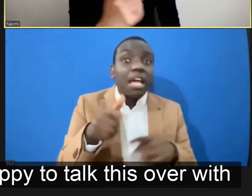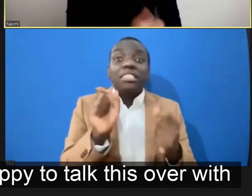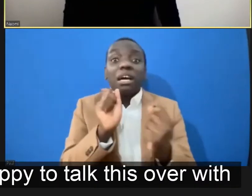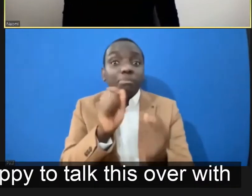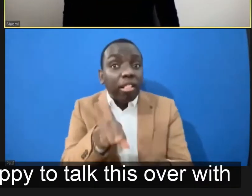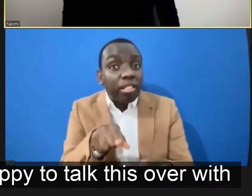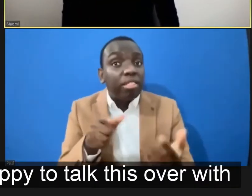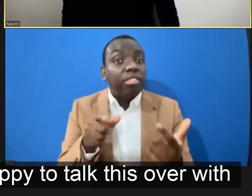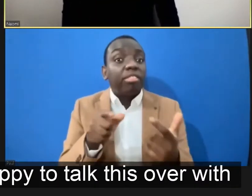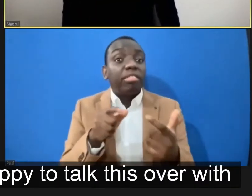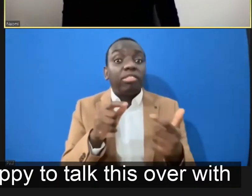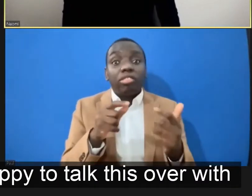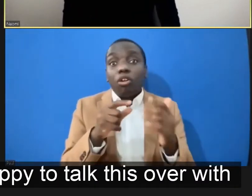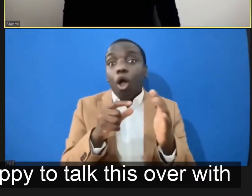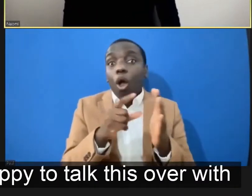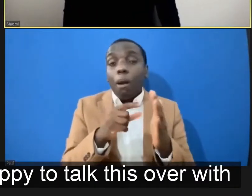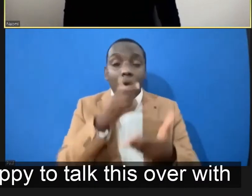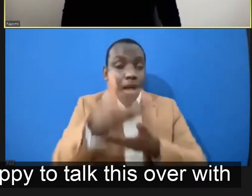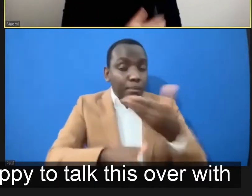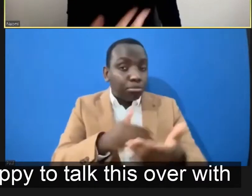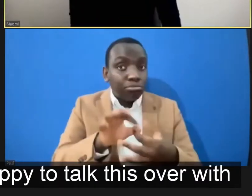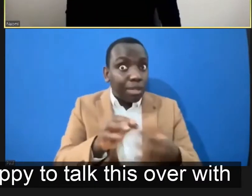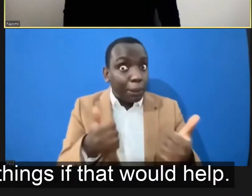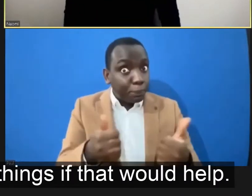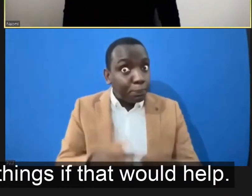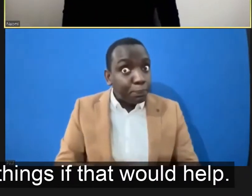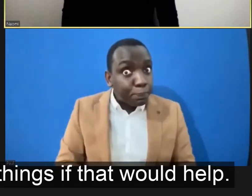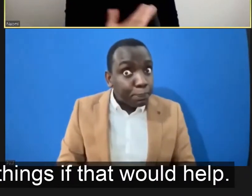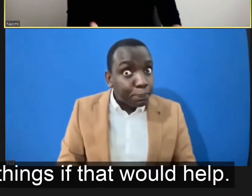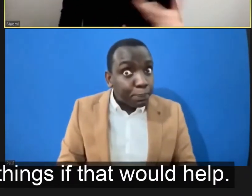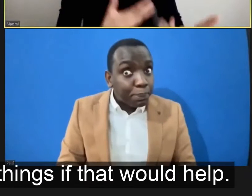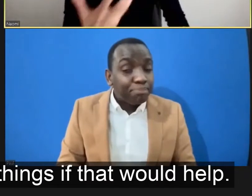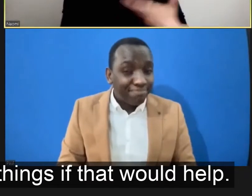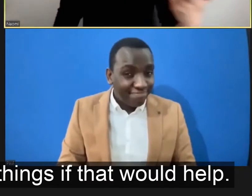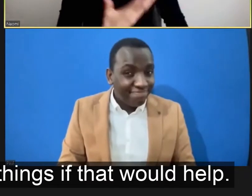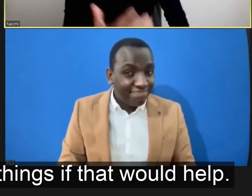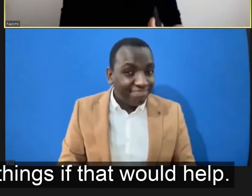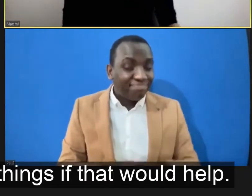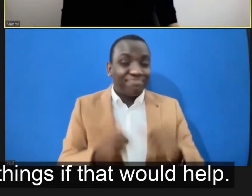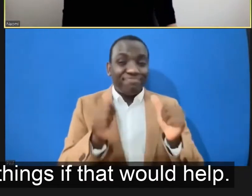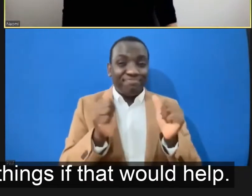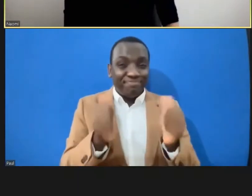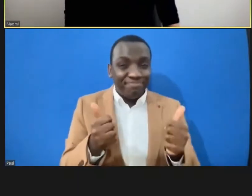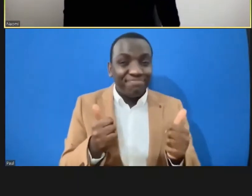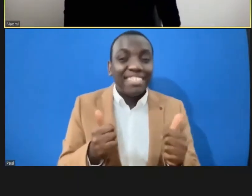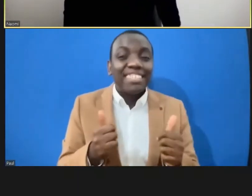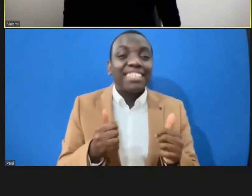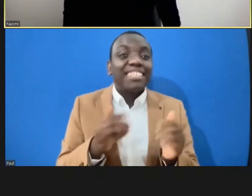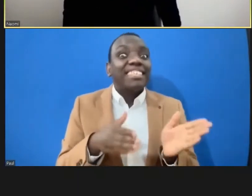happy to talk this over with you more, to email, to explain things, if that would help.